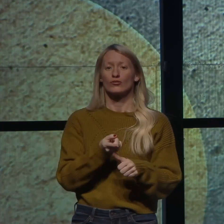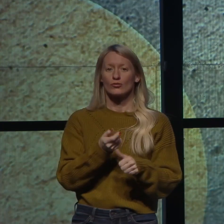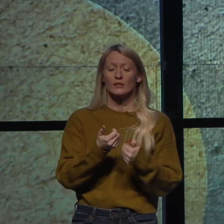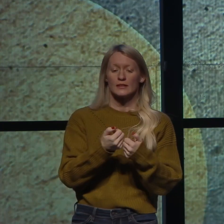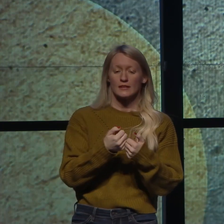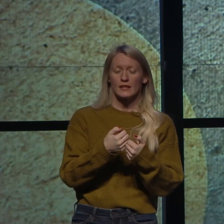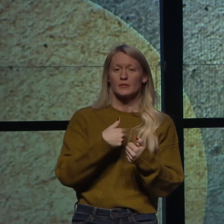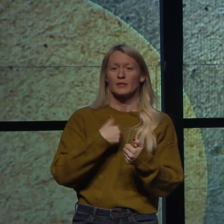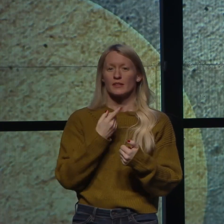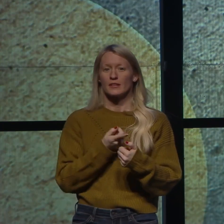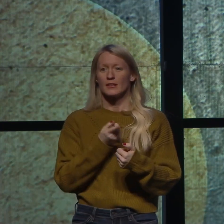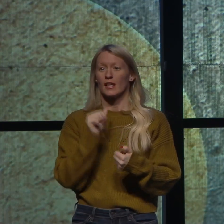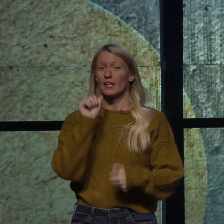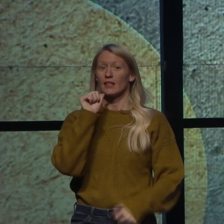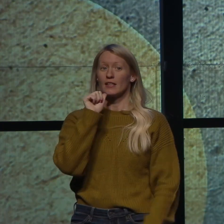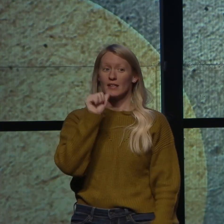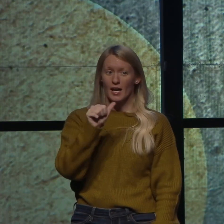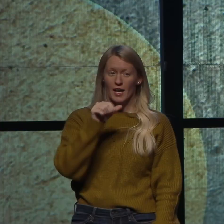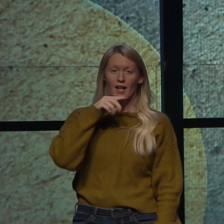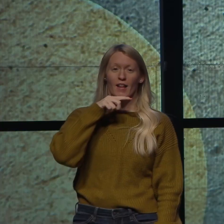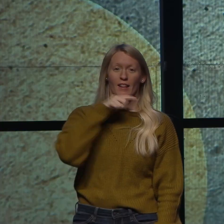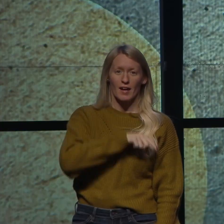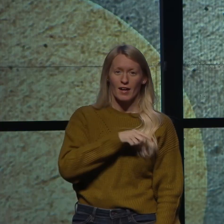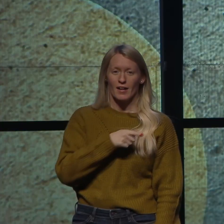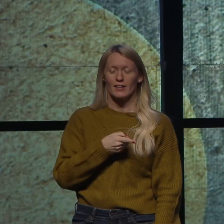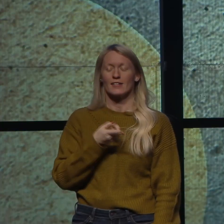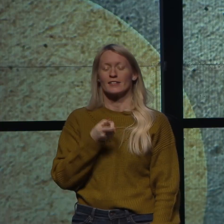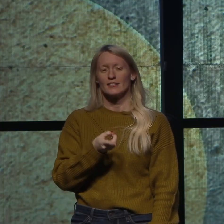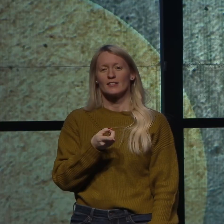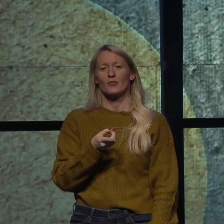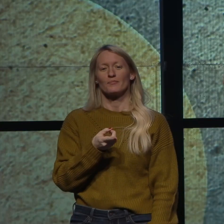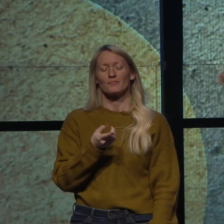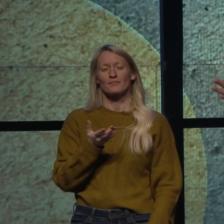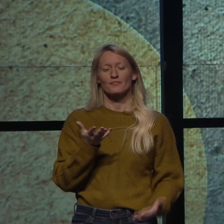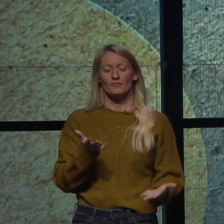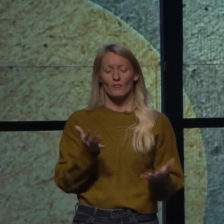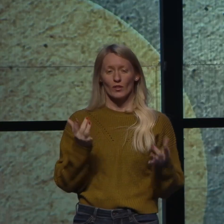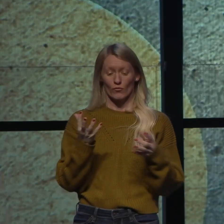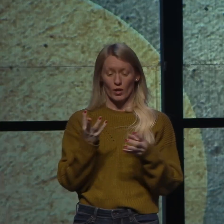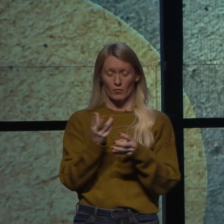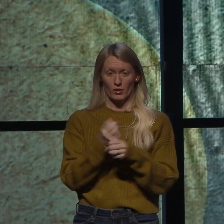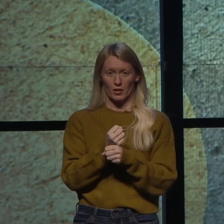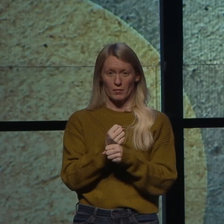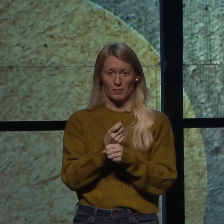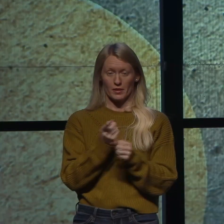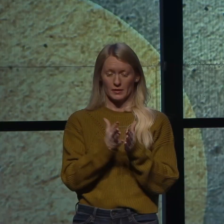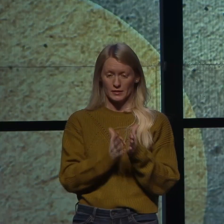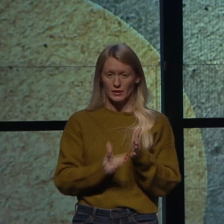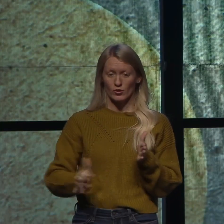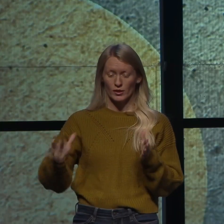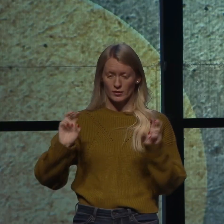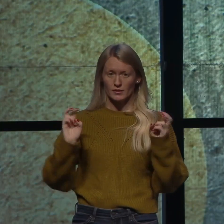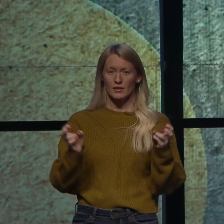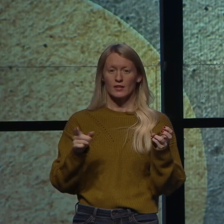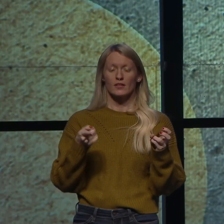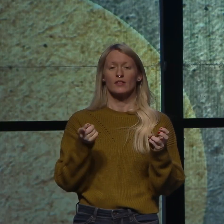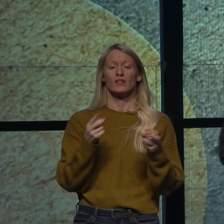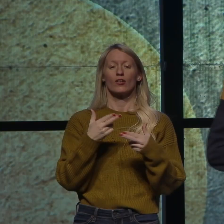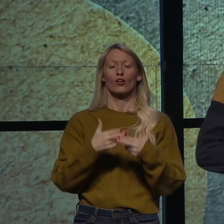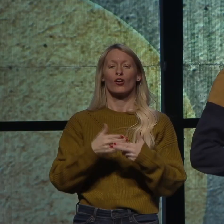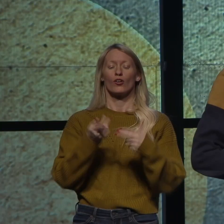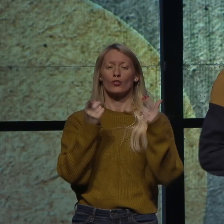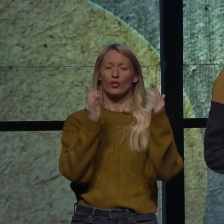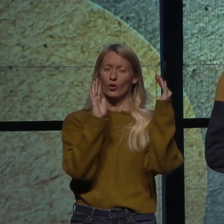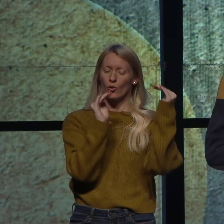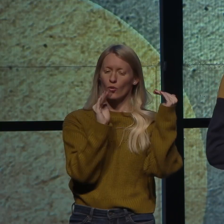mean, I lie about a lot of stuff, but not that. I tell you the truth there. So we're wrapping up a series today called Hope is Here, and we launched this series